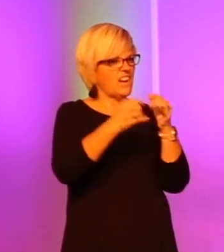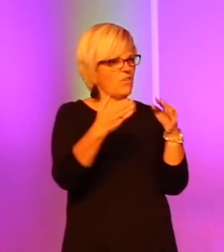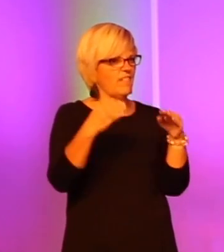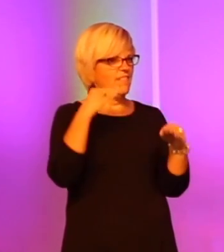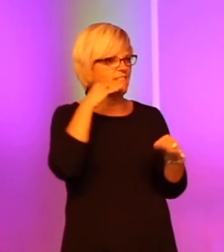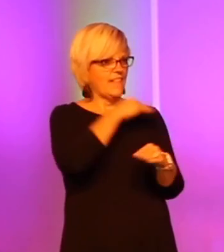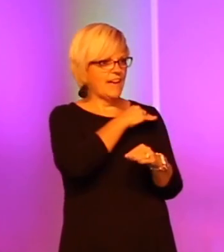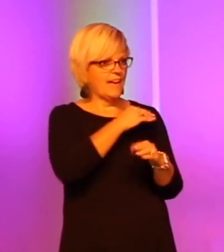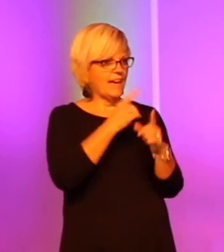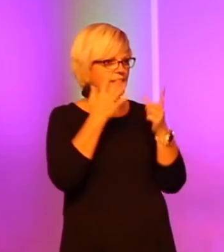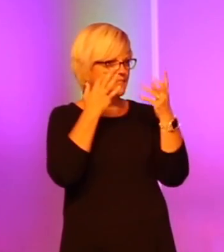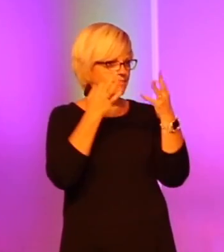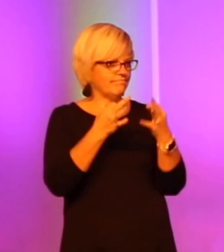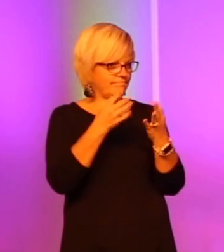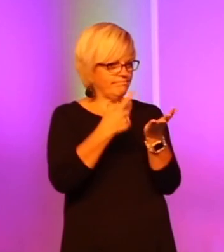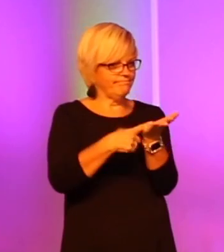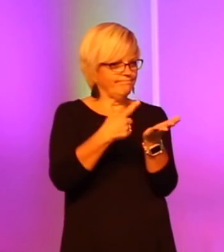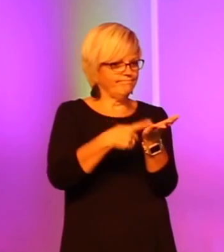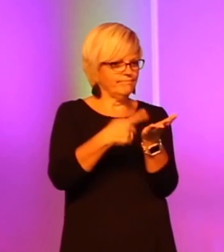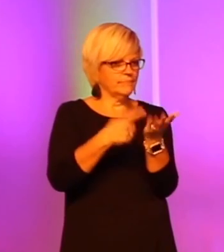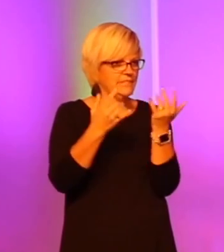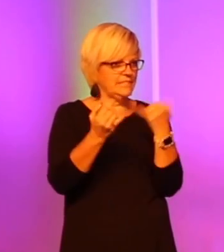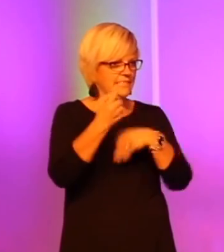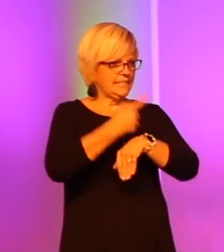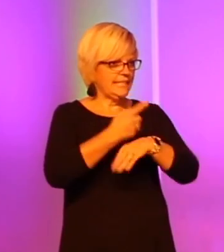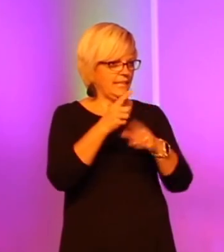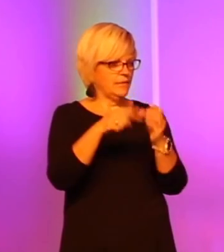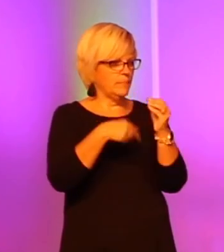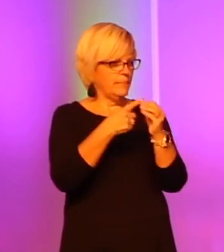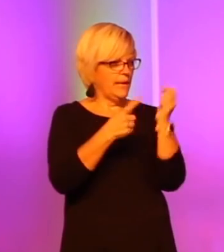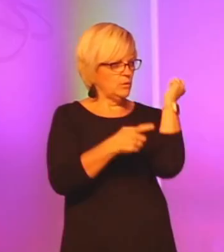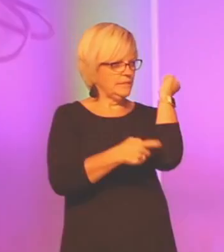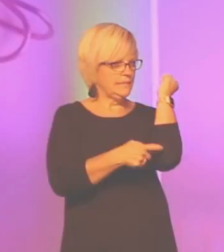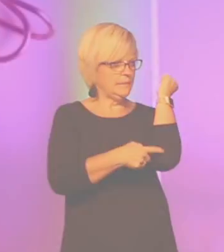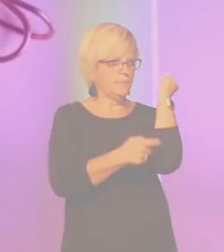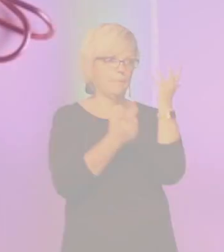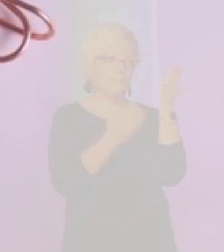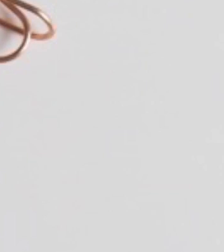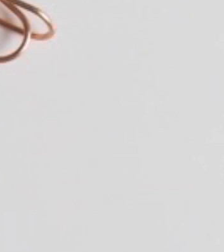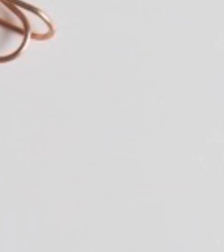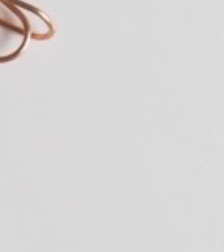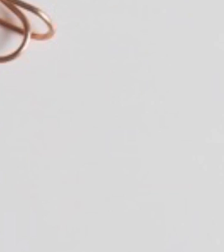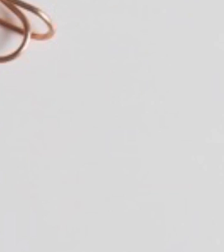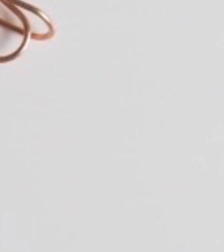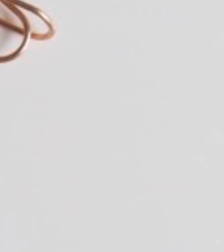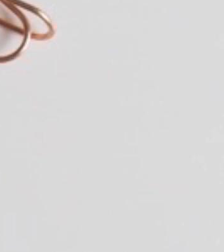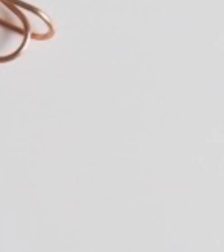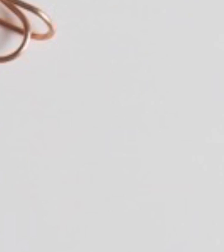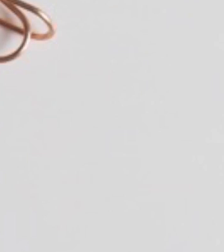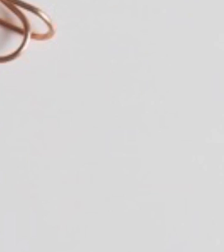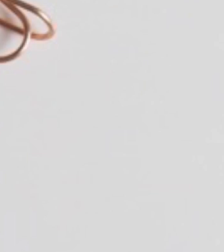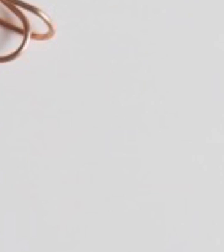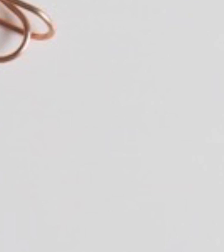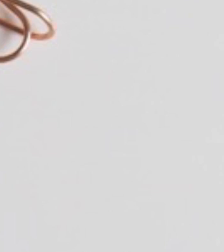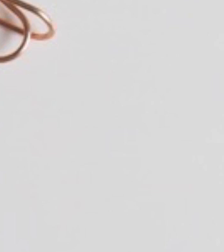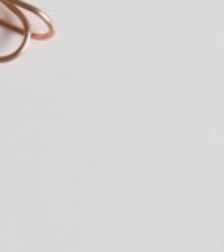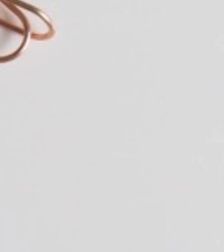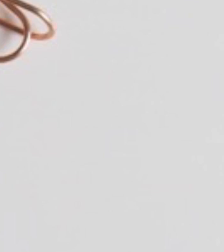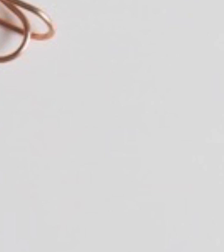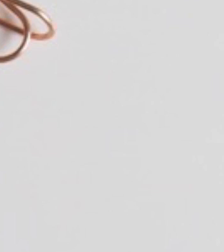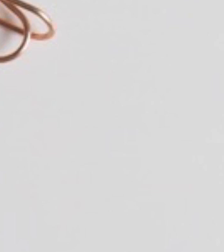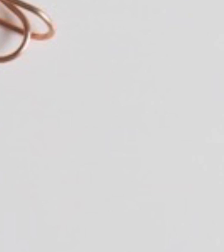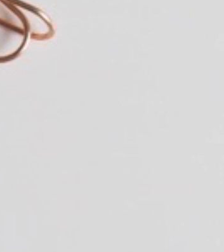discuss today when it comes to temptation is this, and this might be the worst one of all. If I've given in, it's too